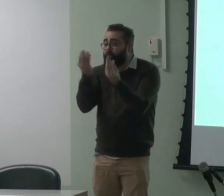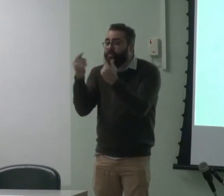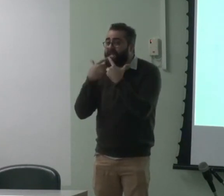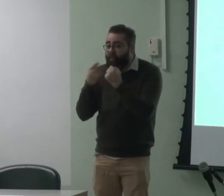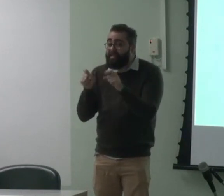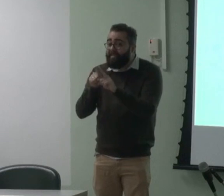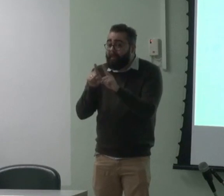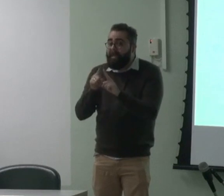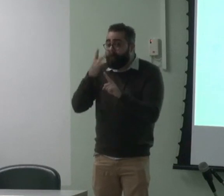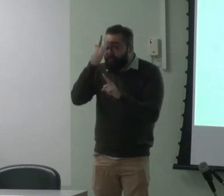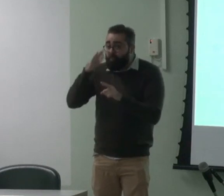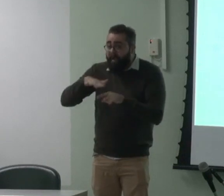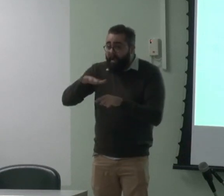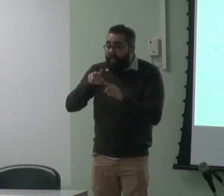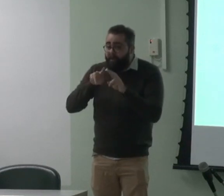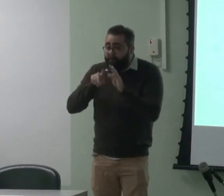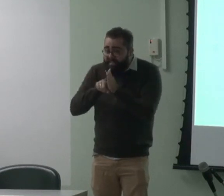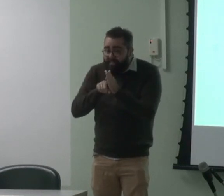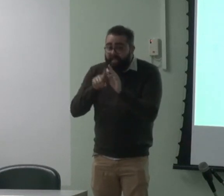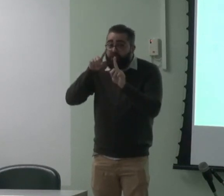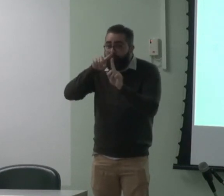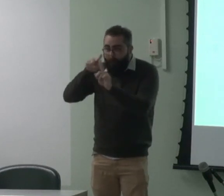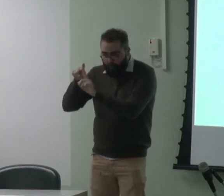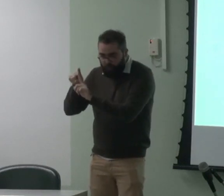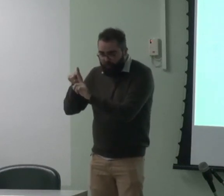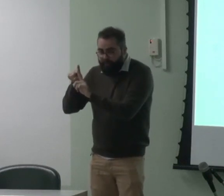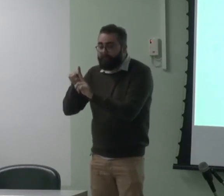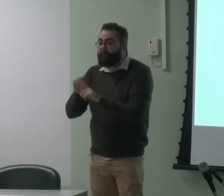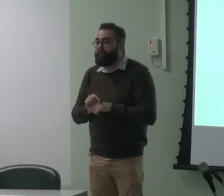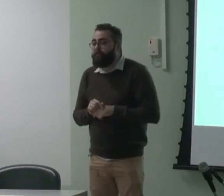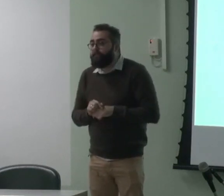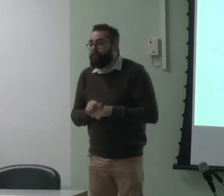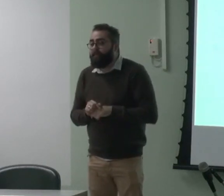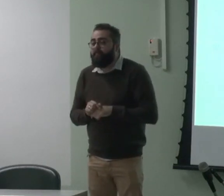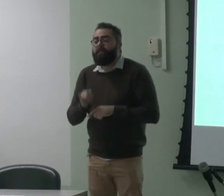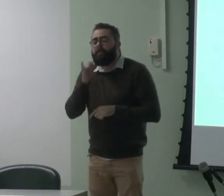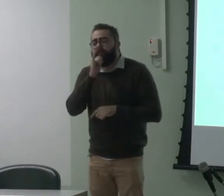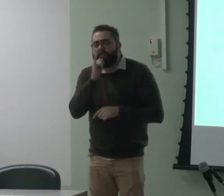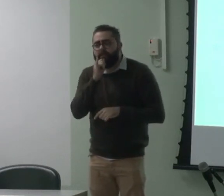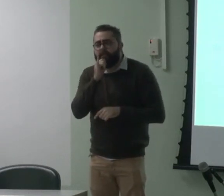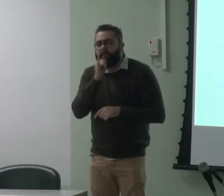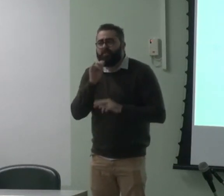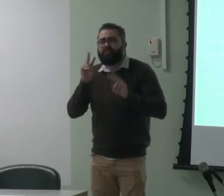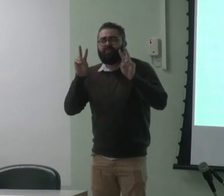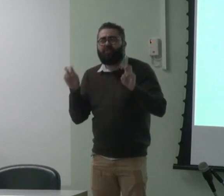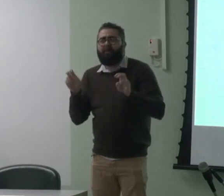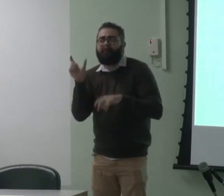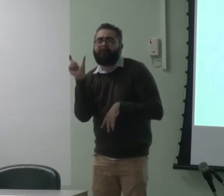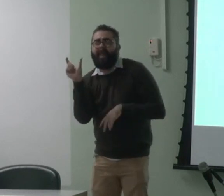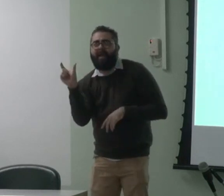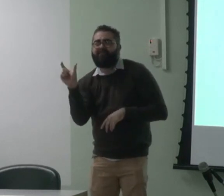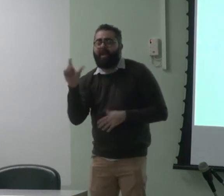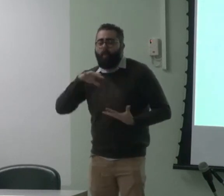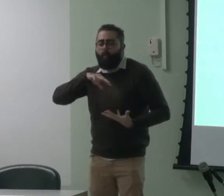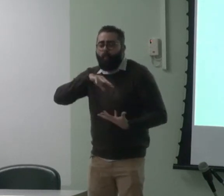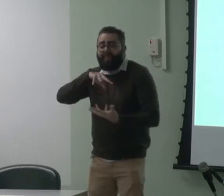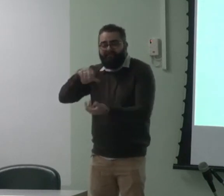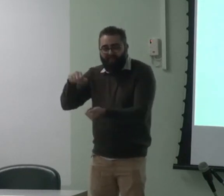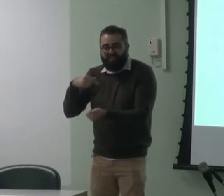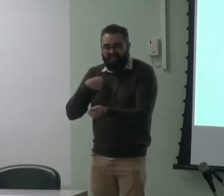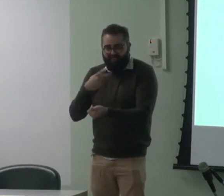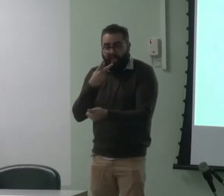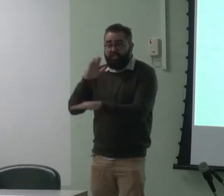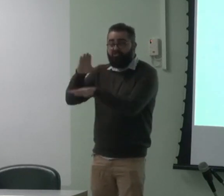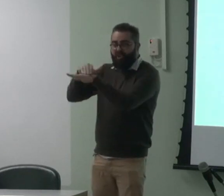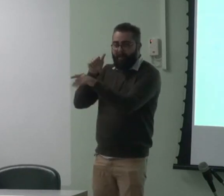And it's probably why we call it universal or why we dare to call it universal, was that in